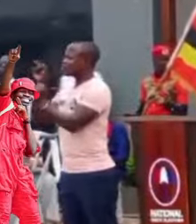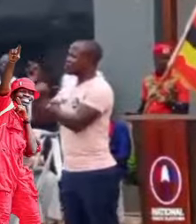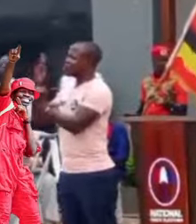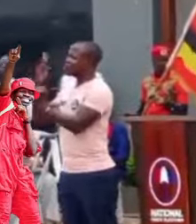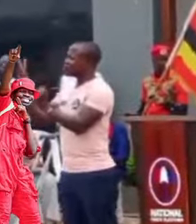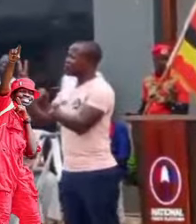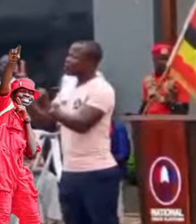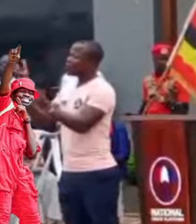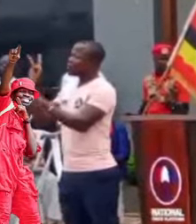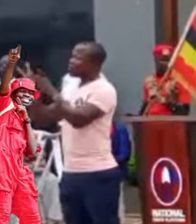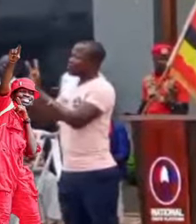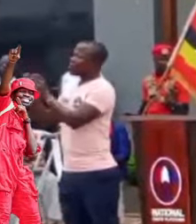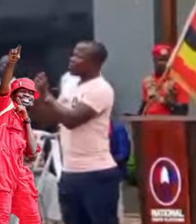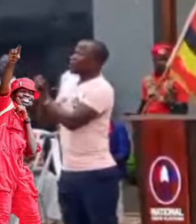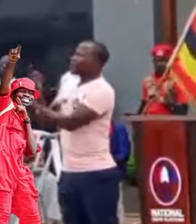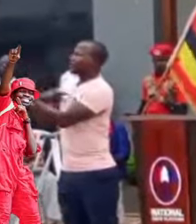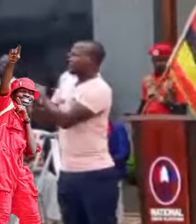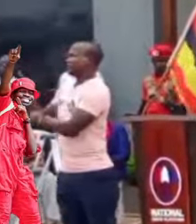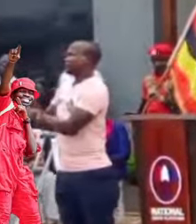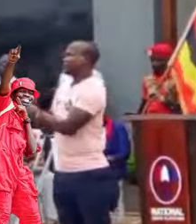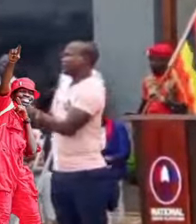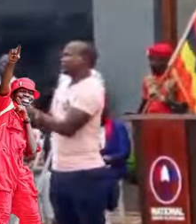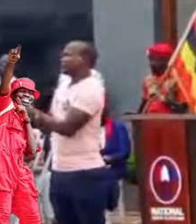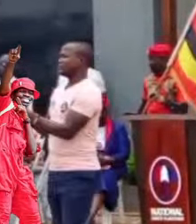12.4% of our population